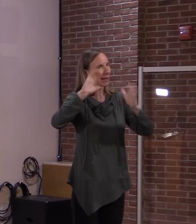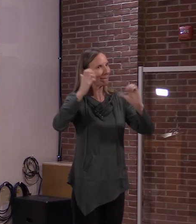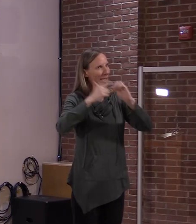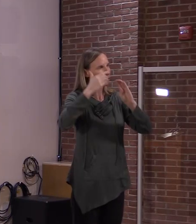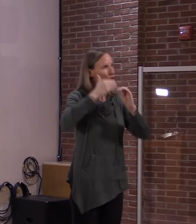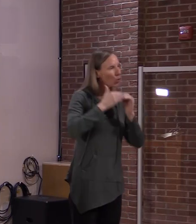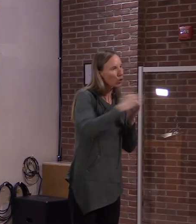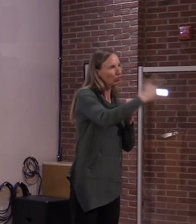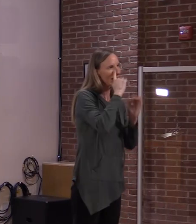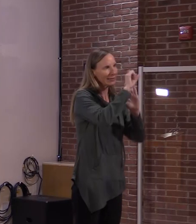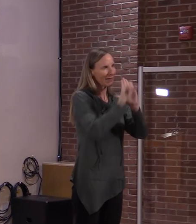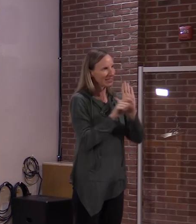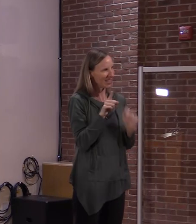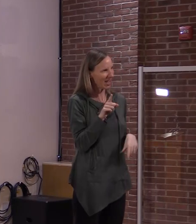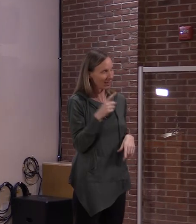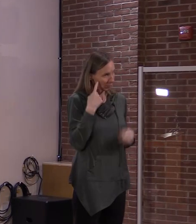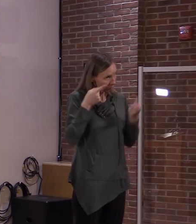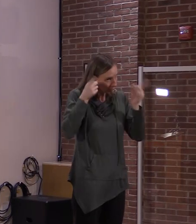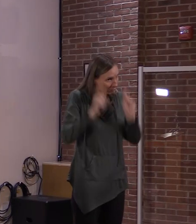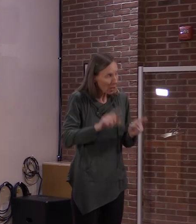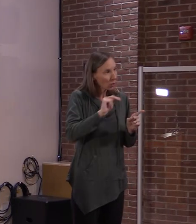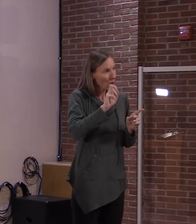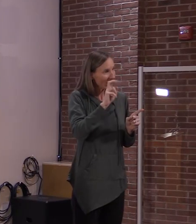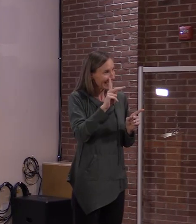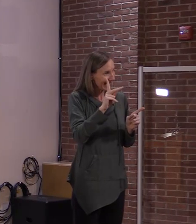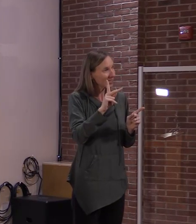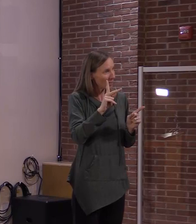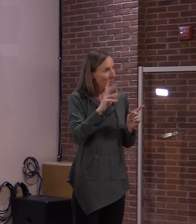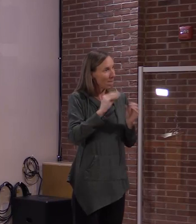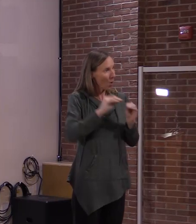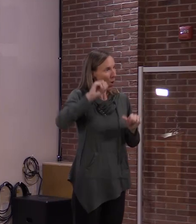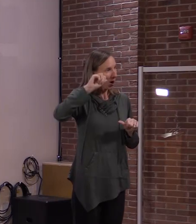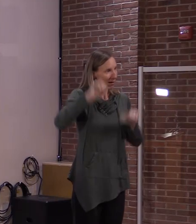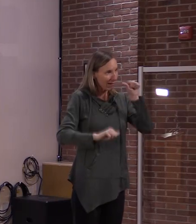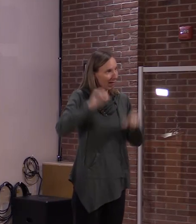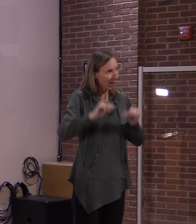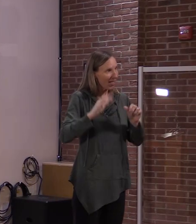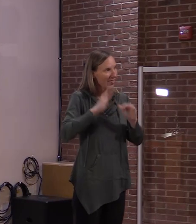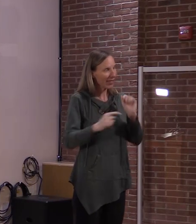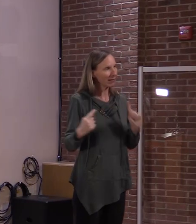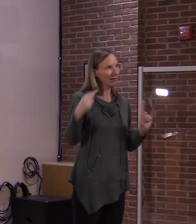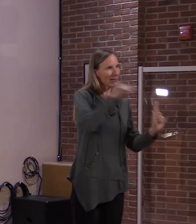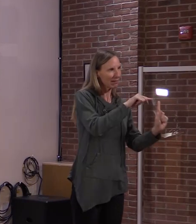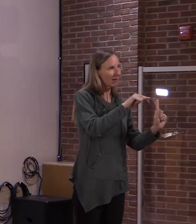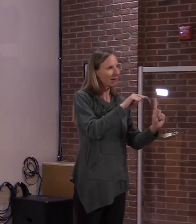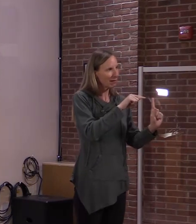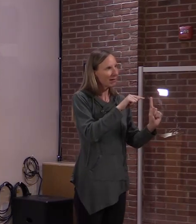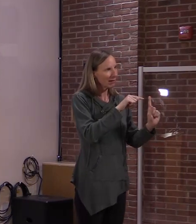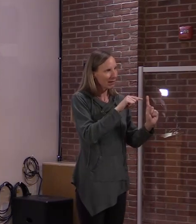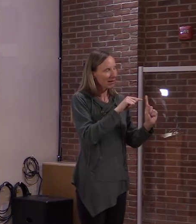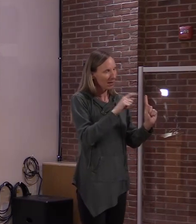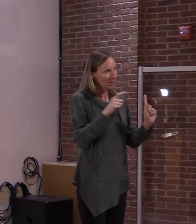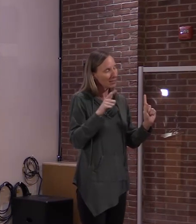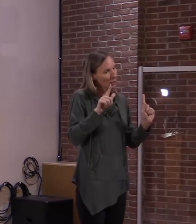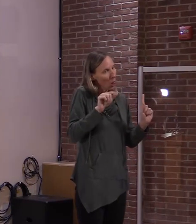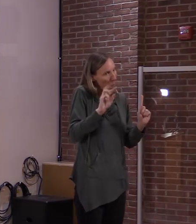agree that there may be higher hesitancy in the kingdom? And given that our three counties now have the lowest vaccination